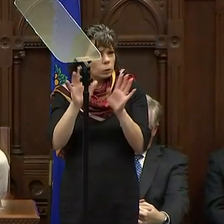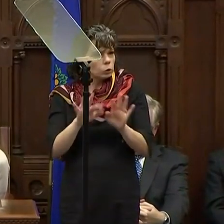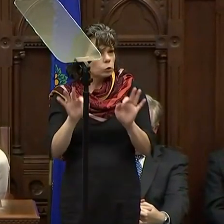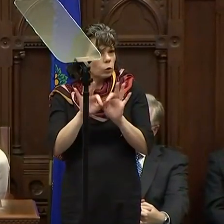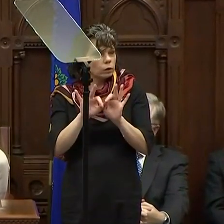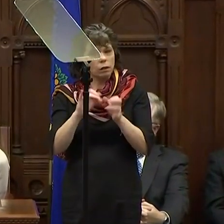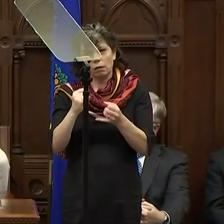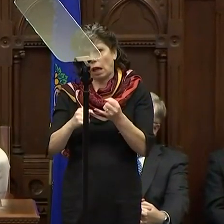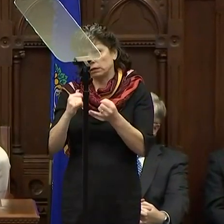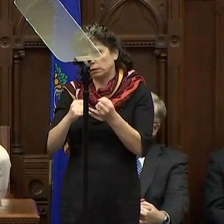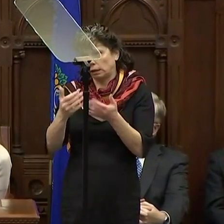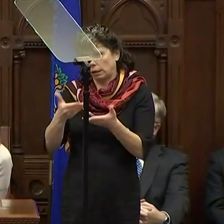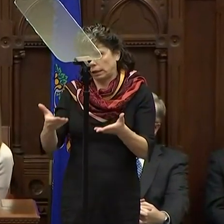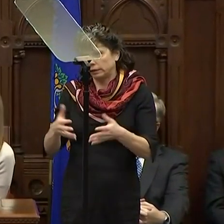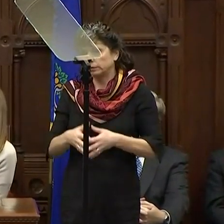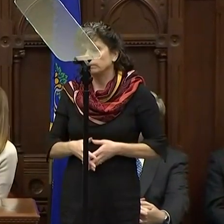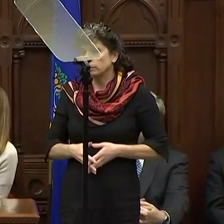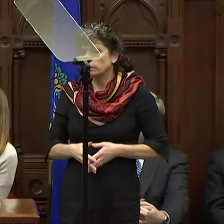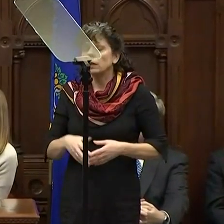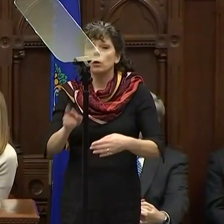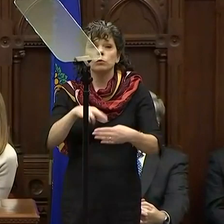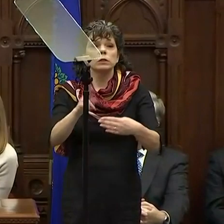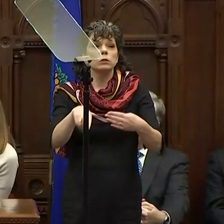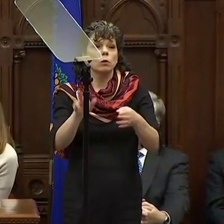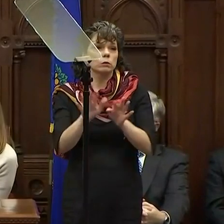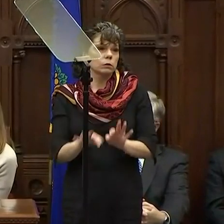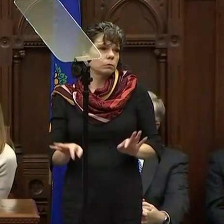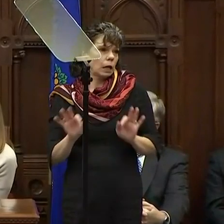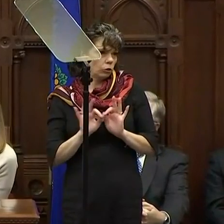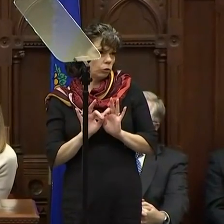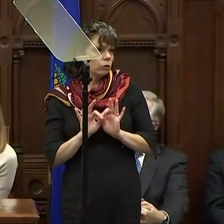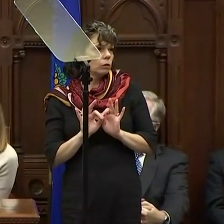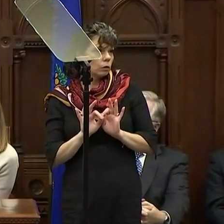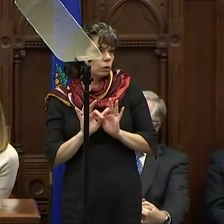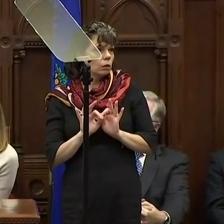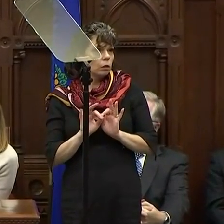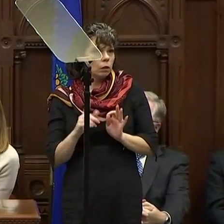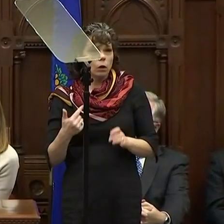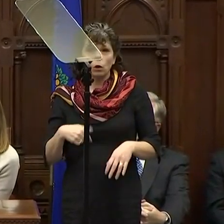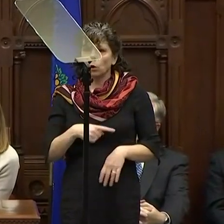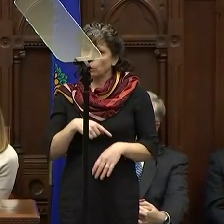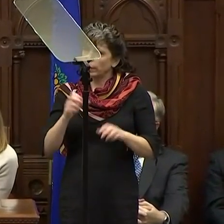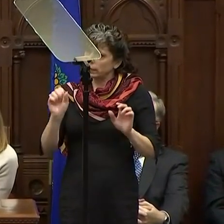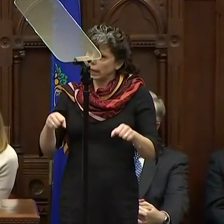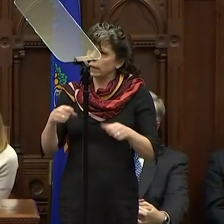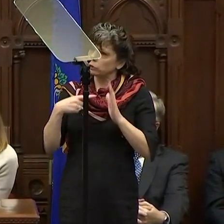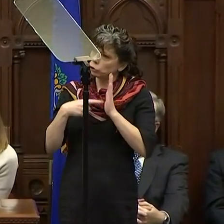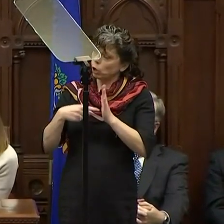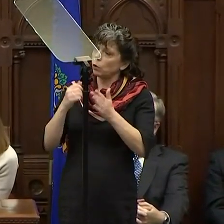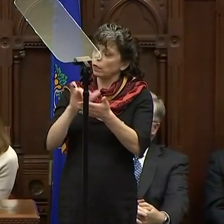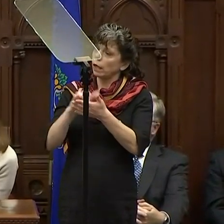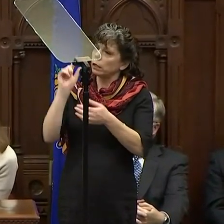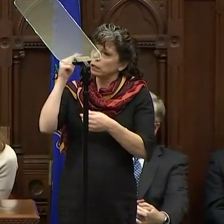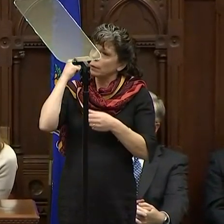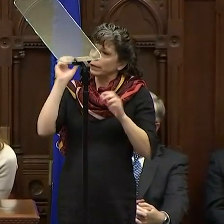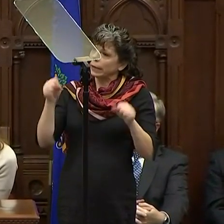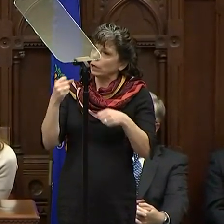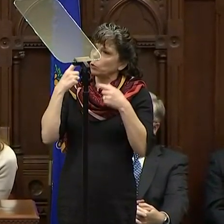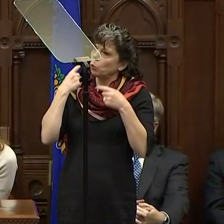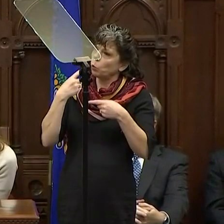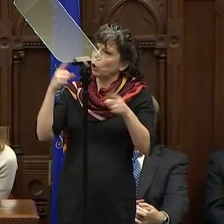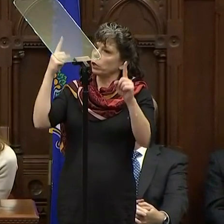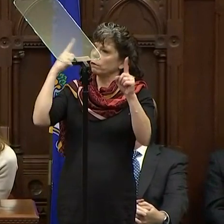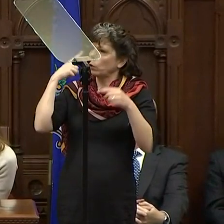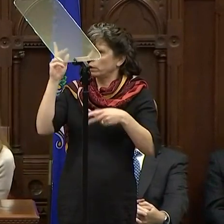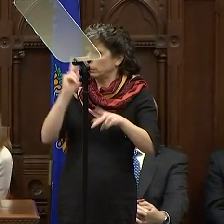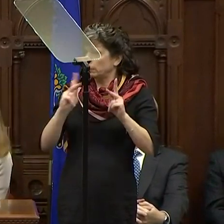Last thing, look, results matter. We've shown that we can make government work for the people, and I'm proud of what we were